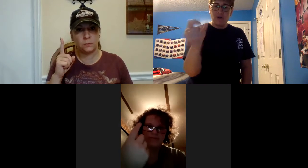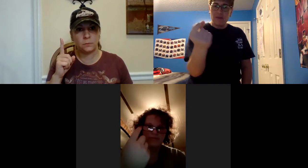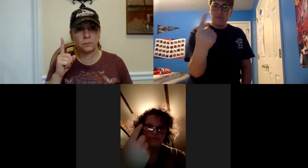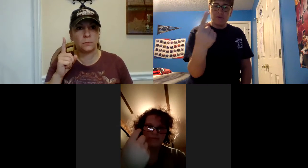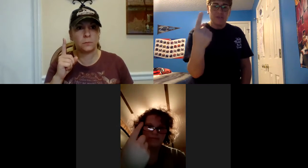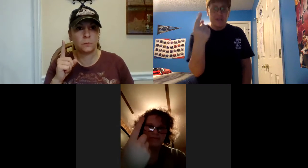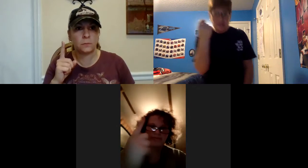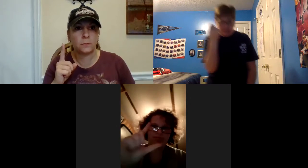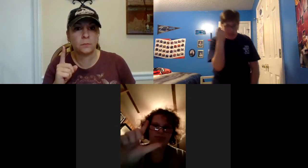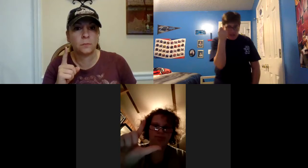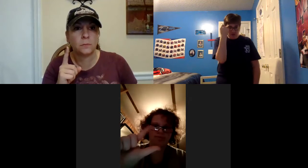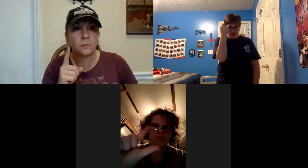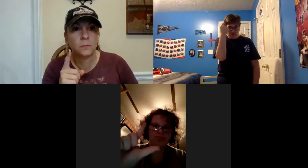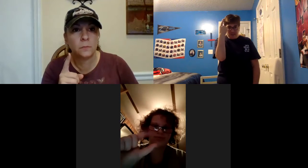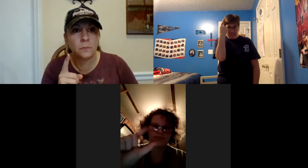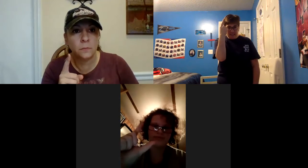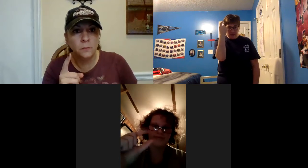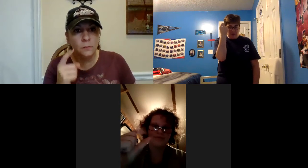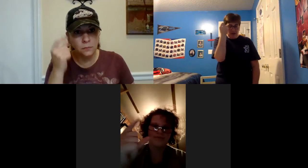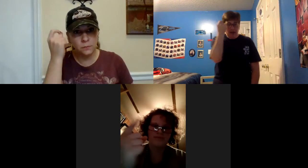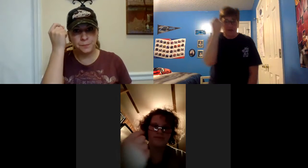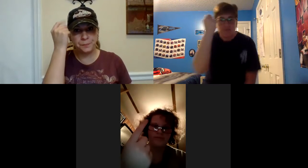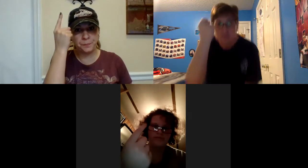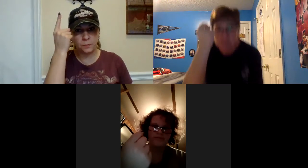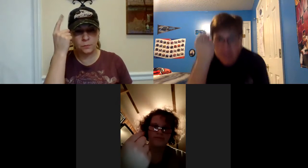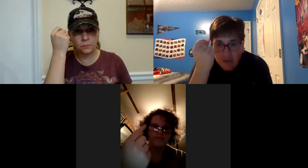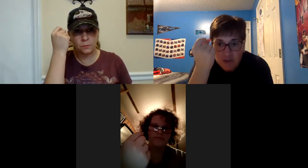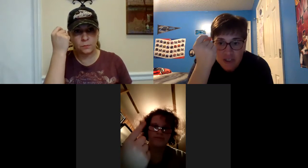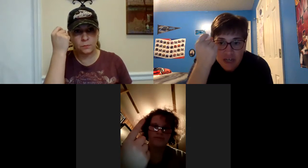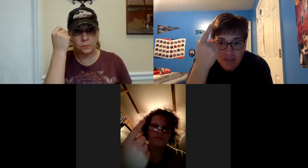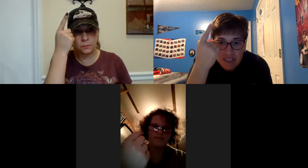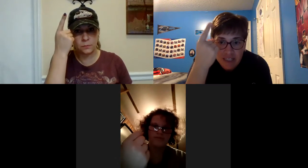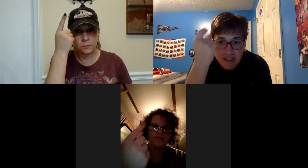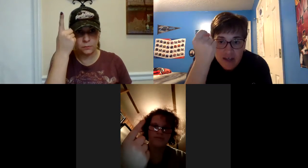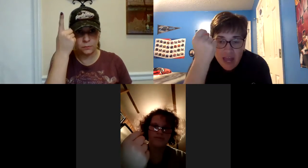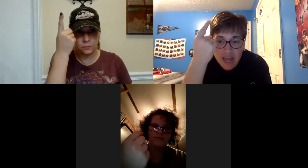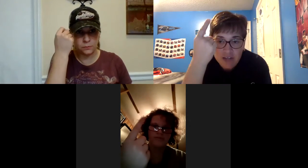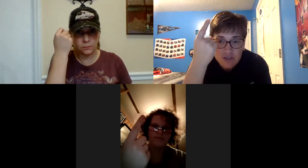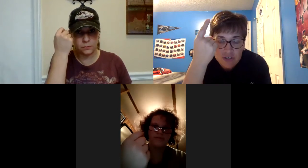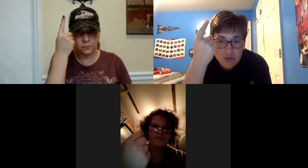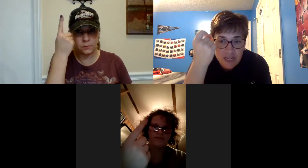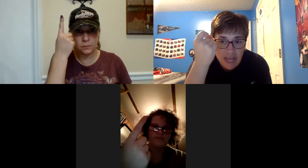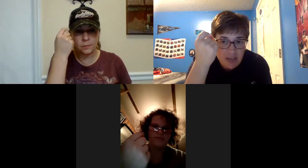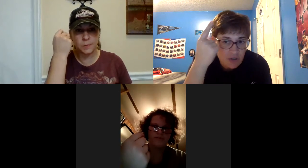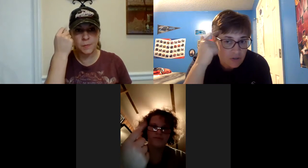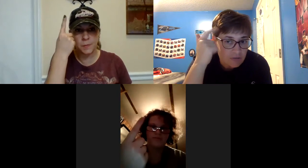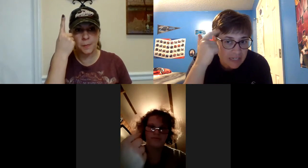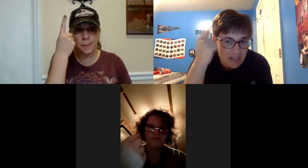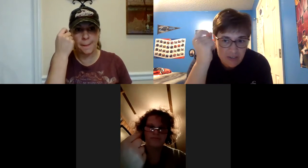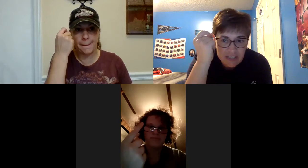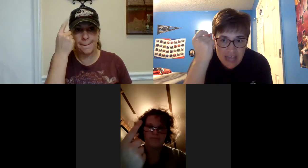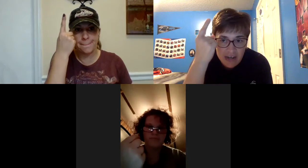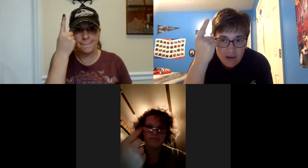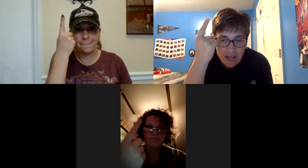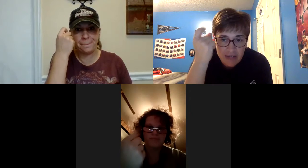remember our numbers. And you're just flicking it up here at, let me get closer, you can't really see that. And you're just doing it at your, like